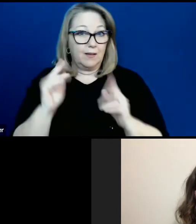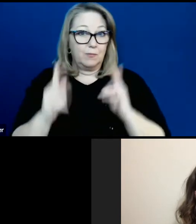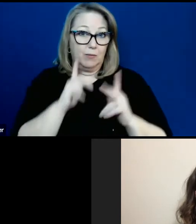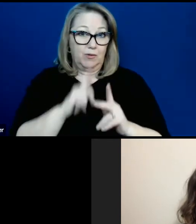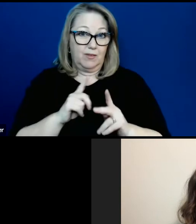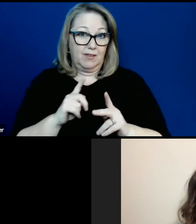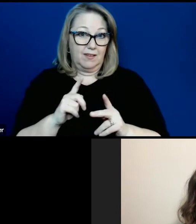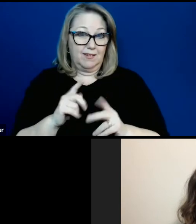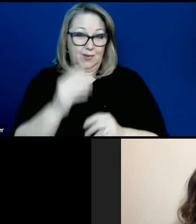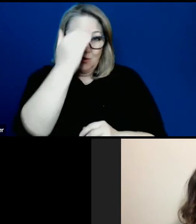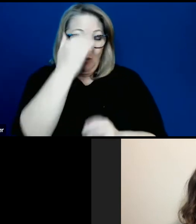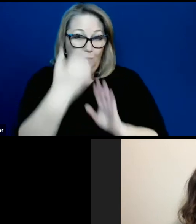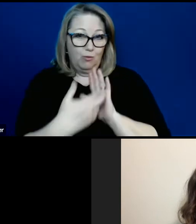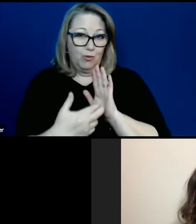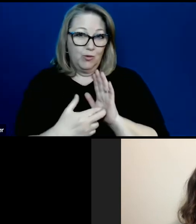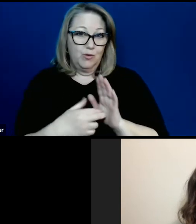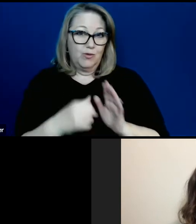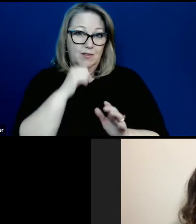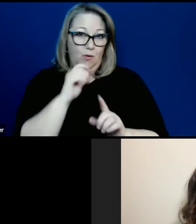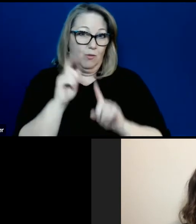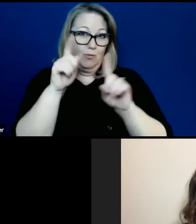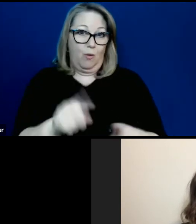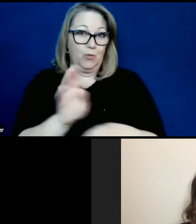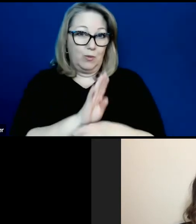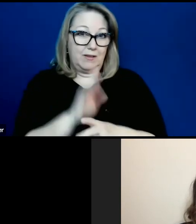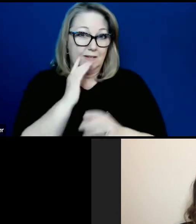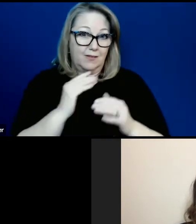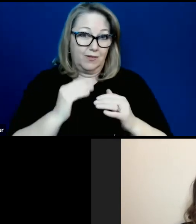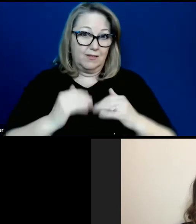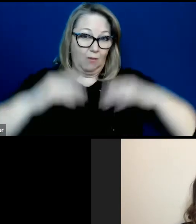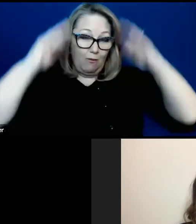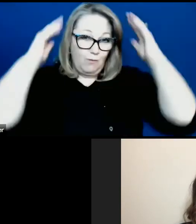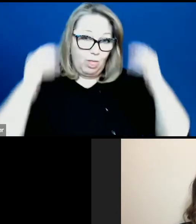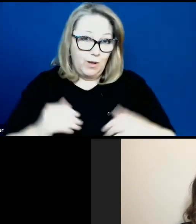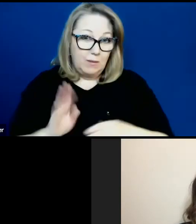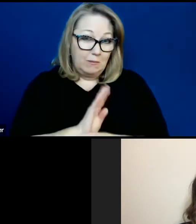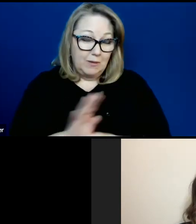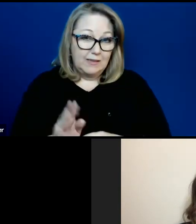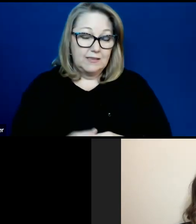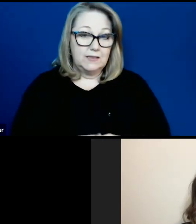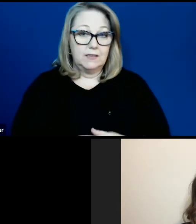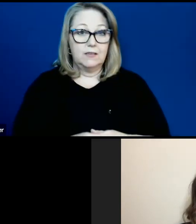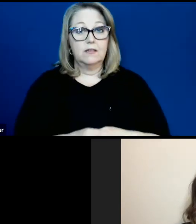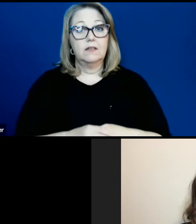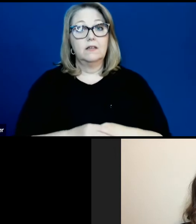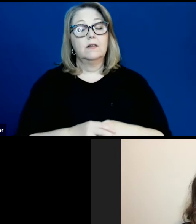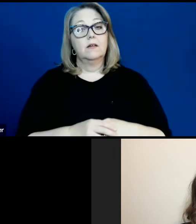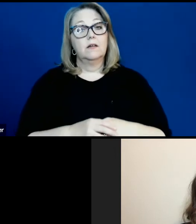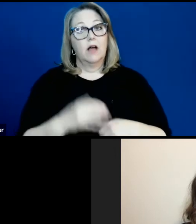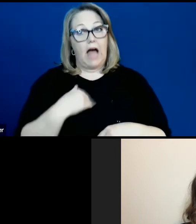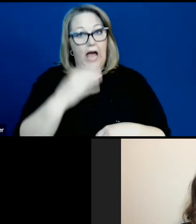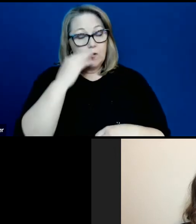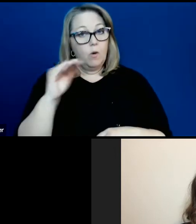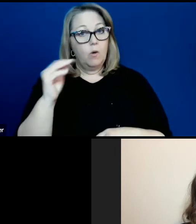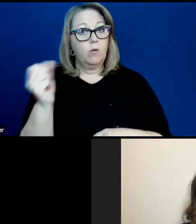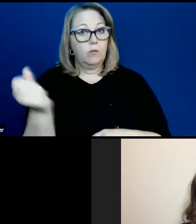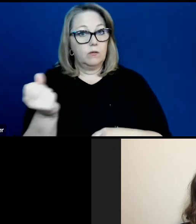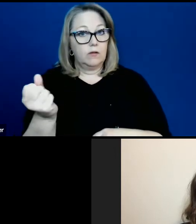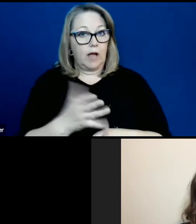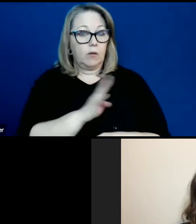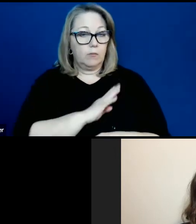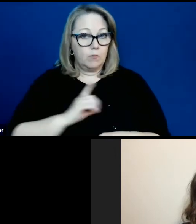it's important that they keep their employees and their customers safe. I can tell you that Gaming Enforcement Division is going to be out in full force